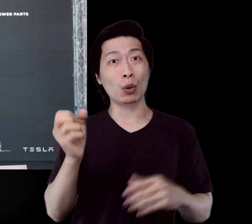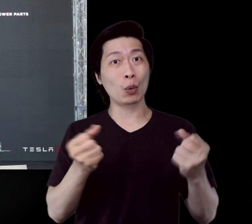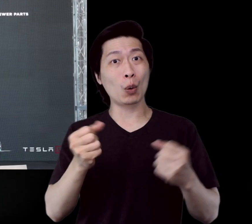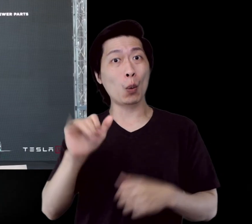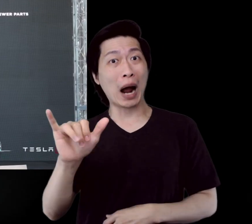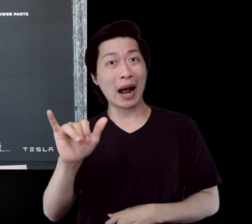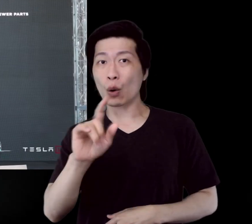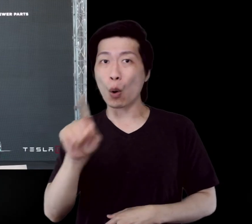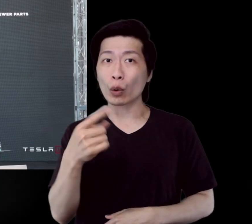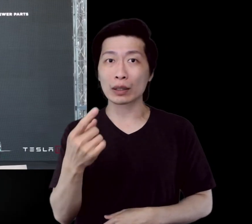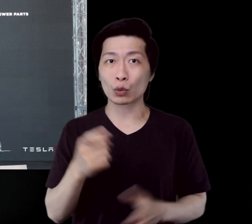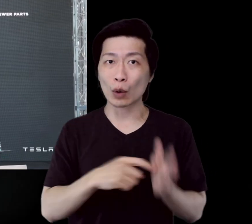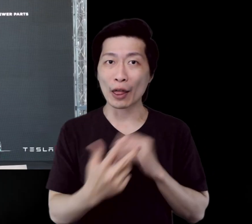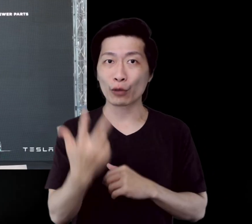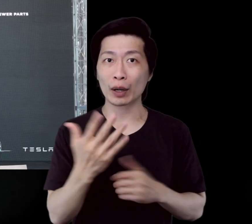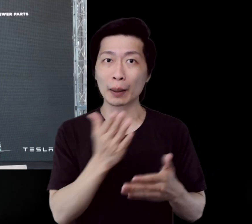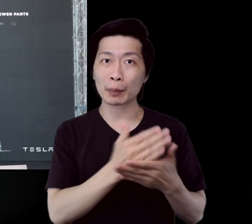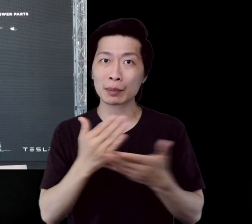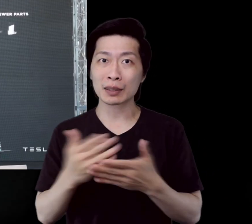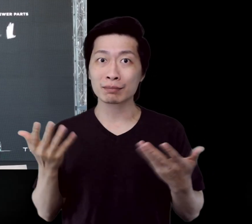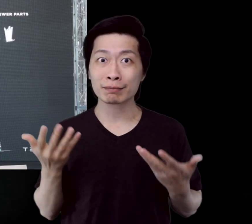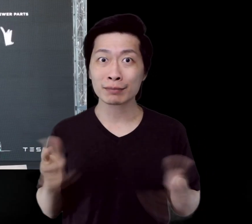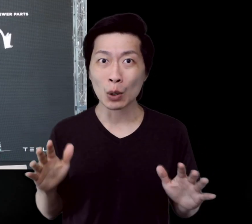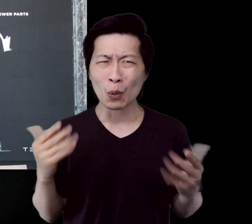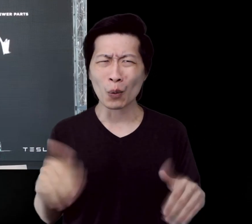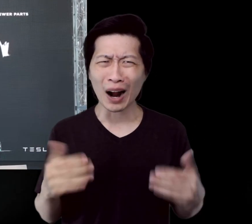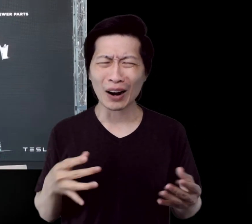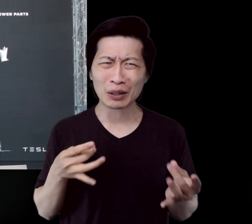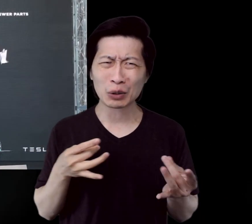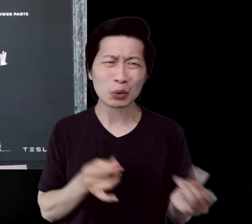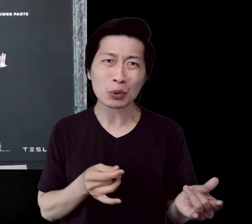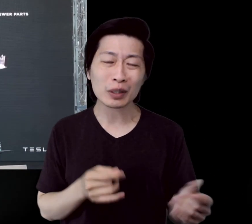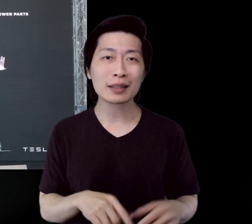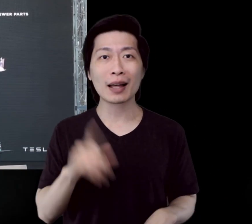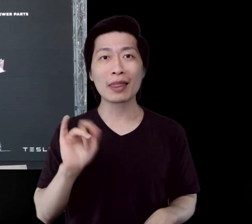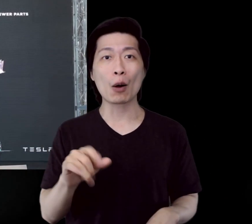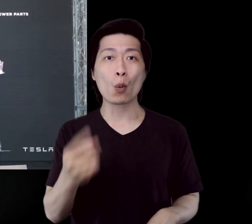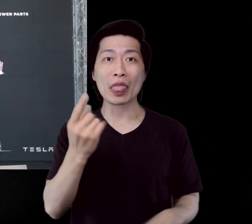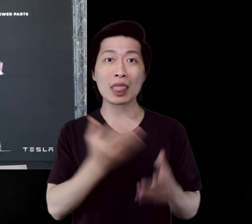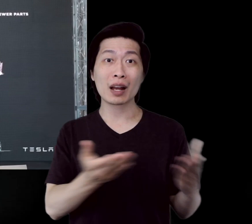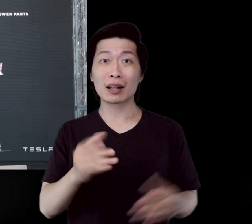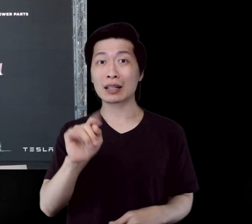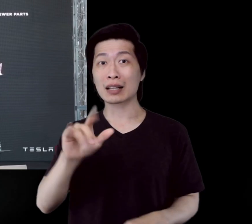Talk about efficiency. But that is just one thing Tesla has